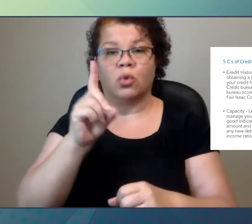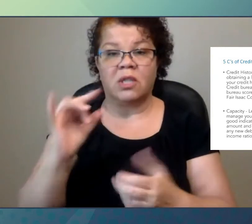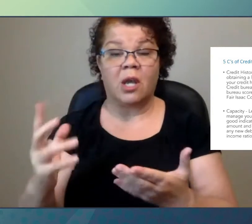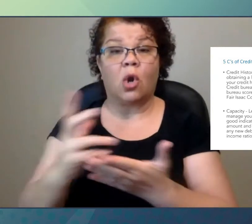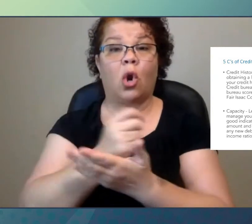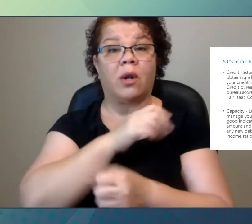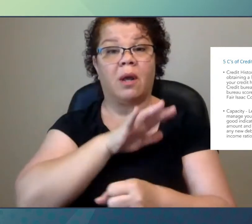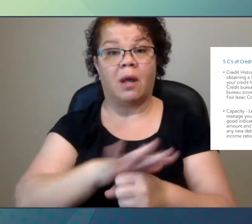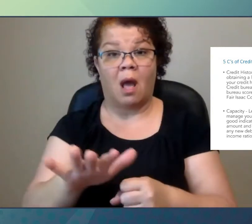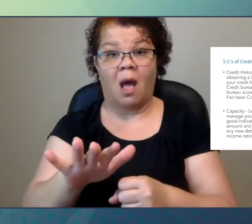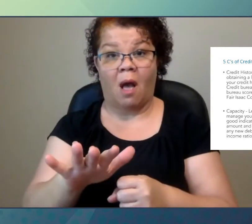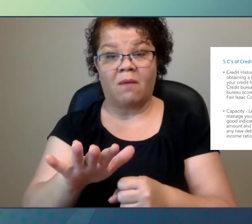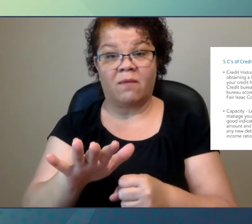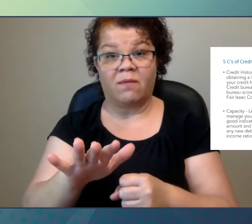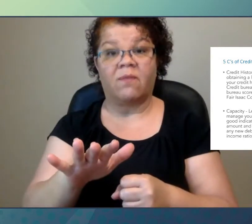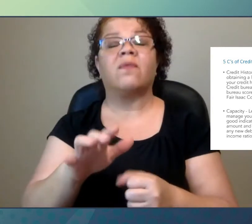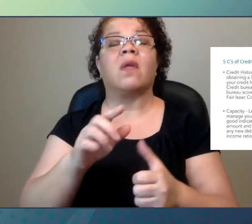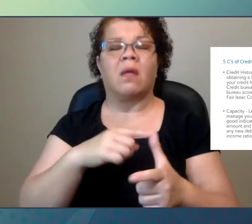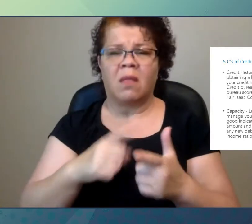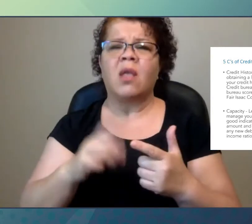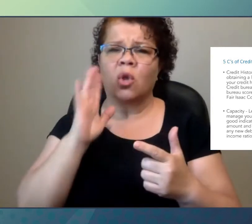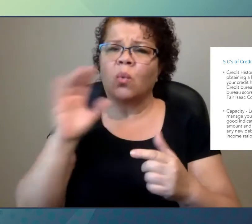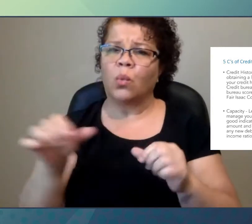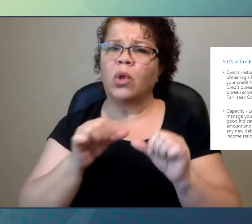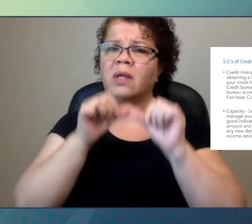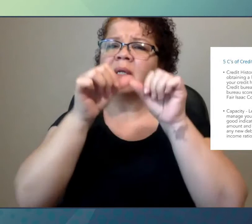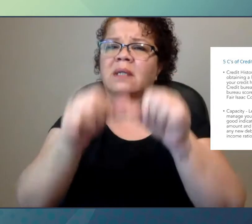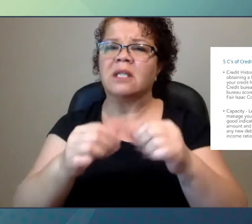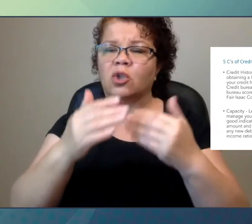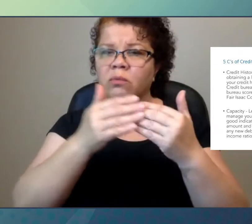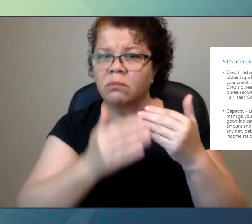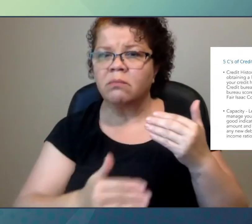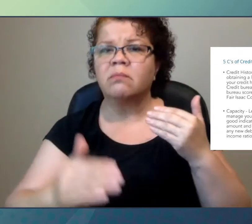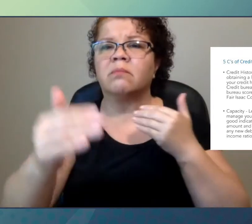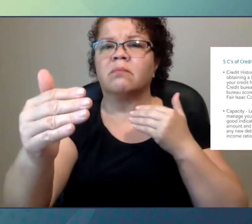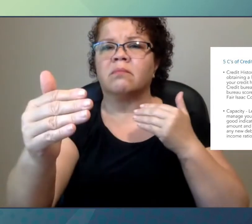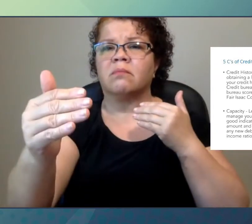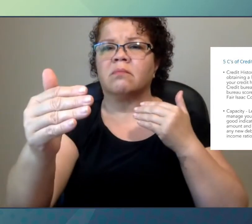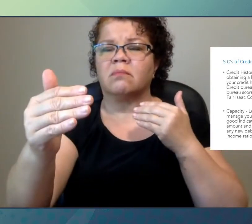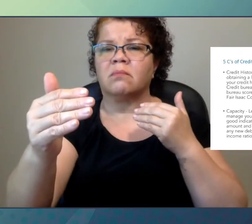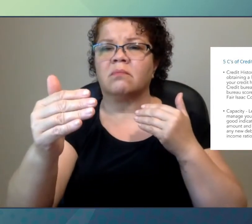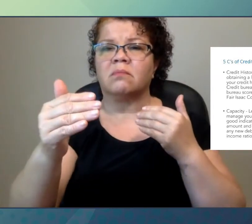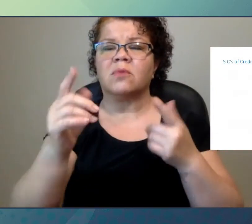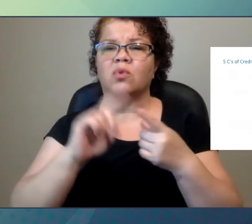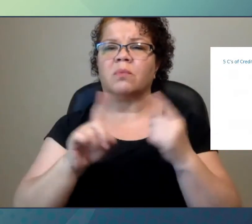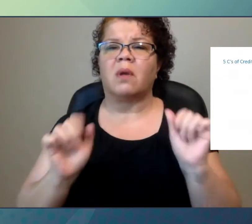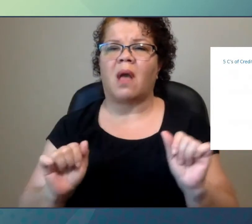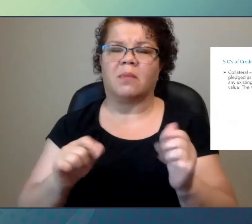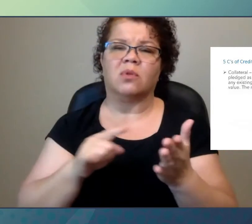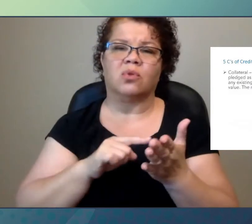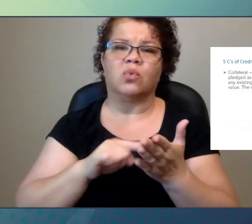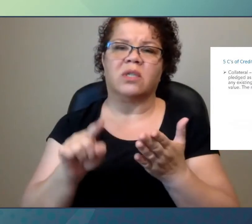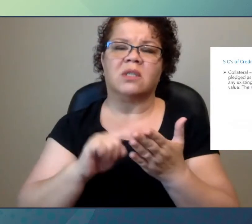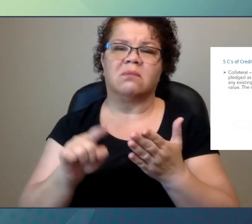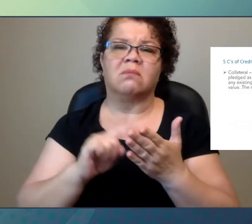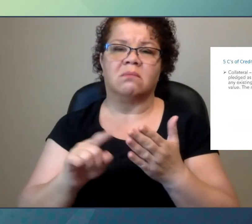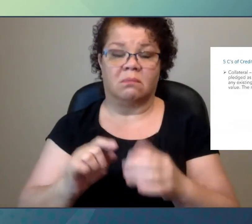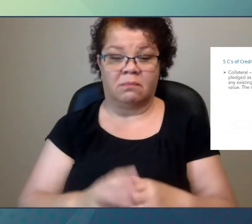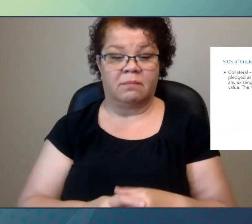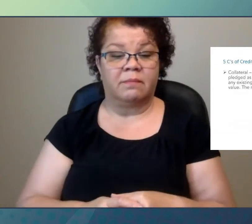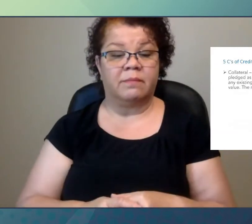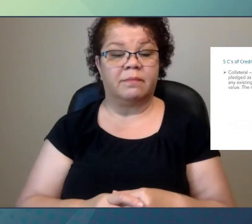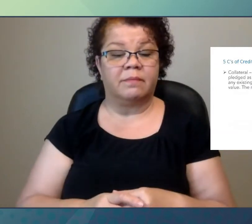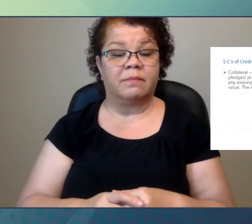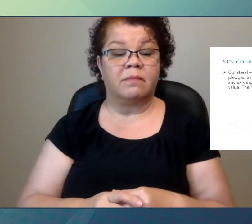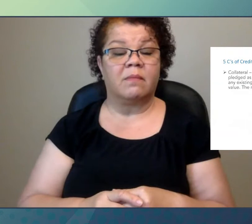that you will continue doing the same in future to continue making payments. The